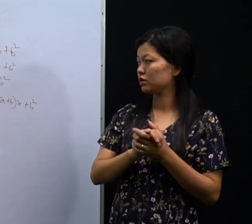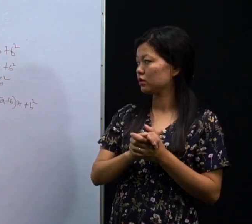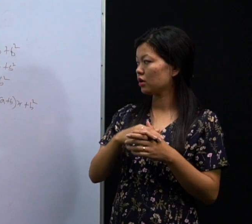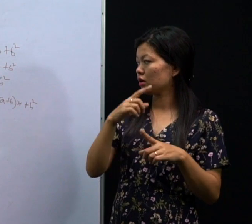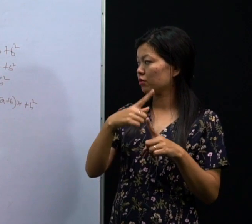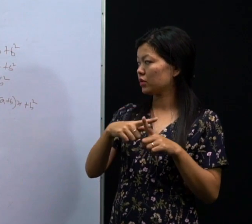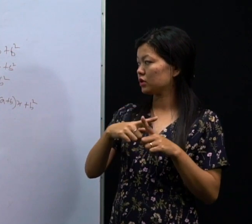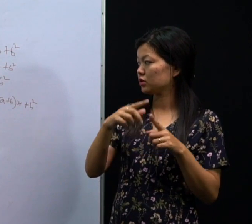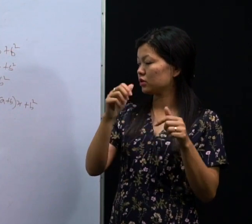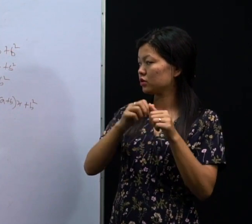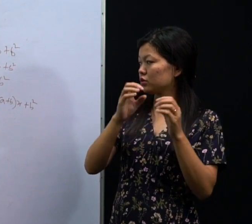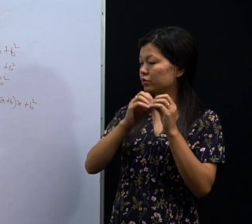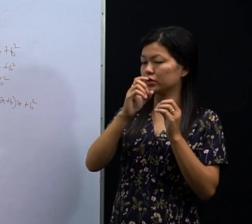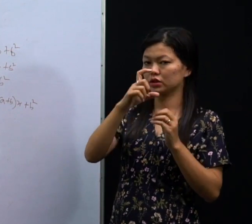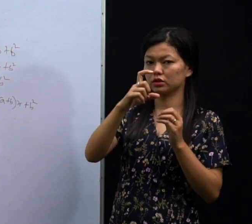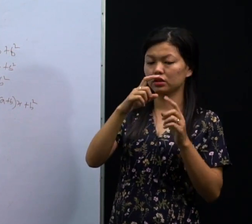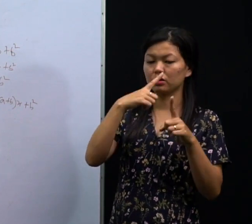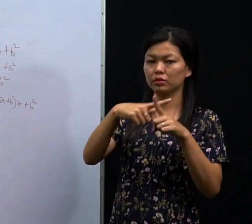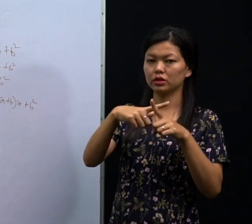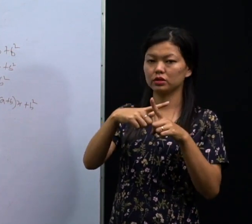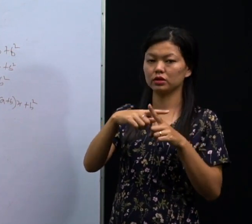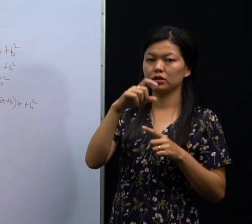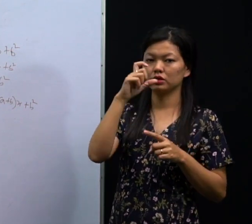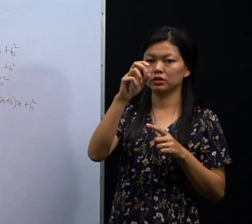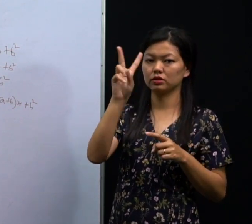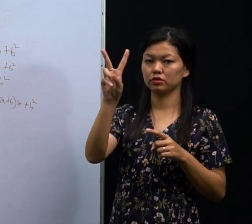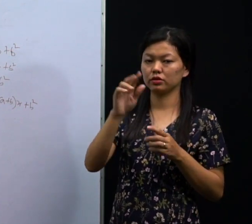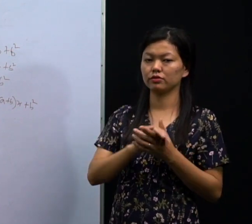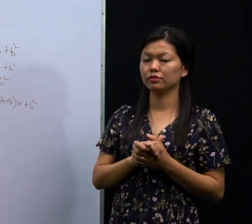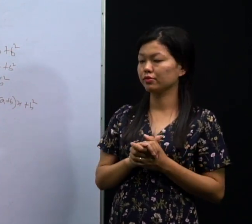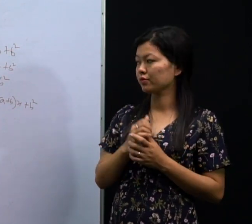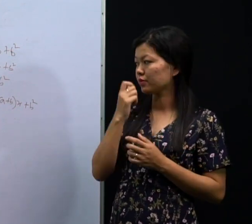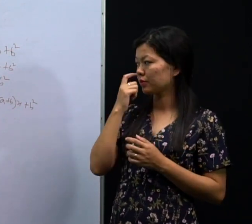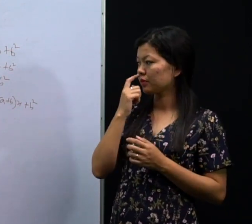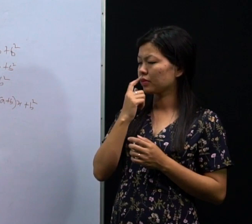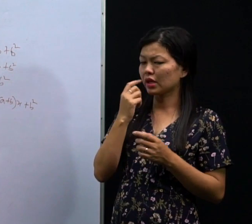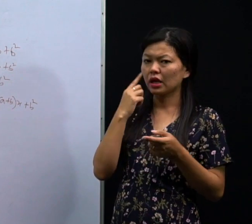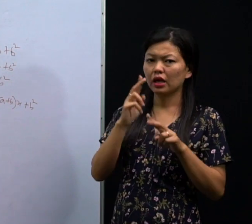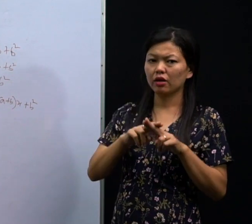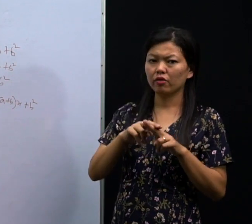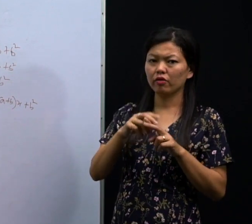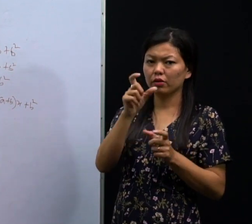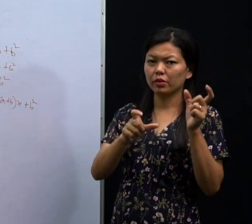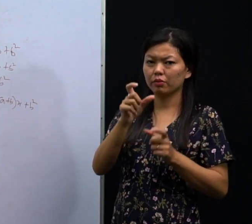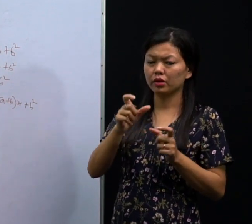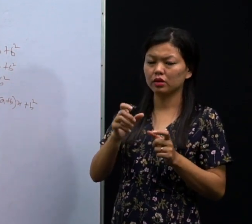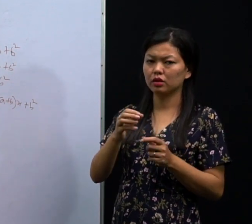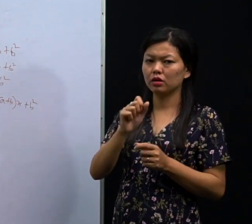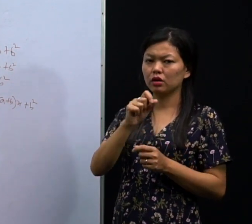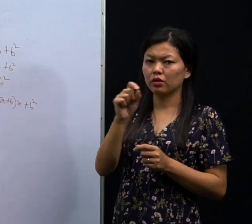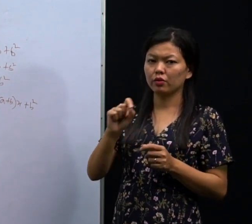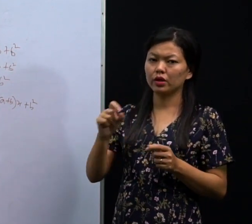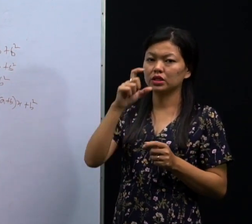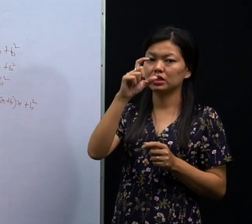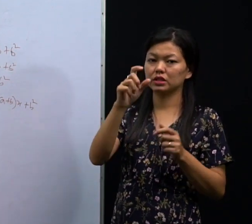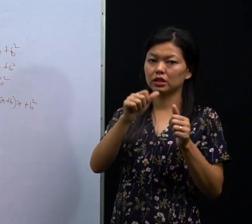into B, 2BC plus C square. Now someone write CA. Are they wrong? No, they are also correct. But